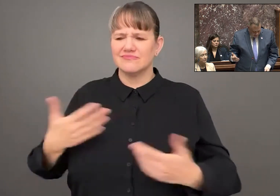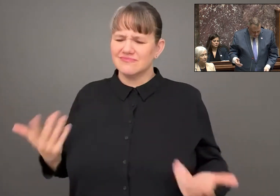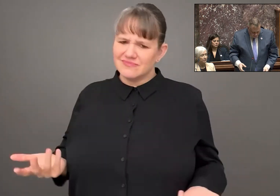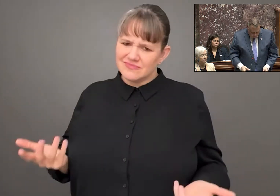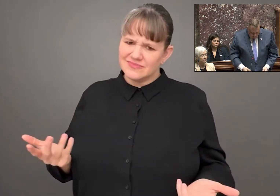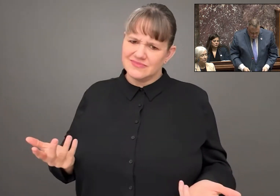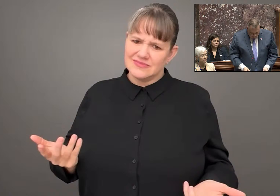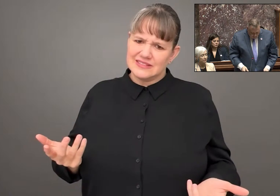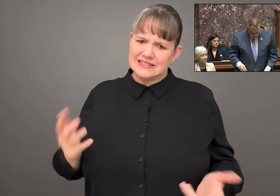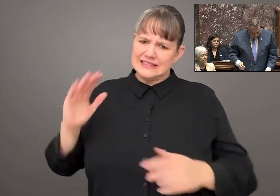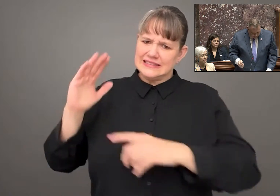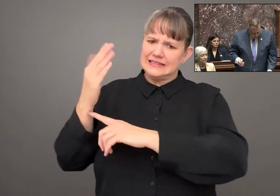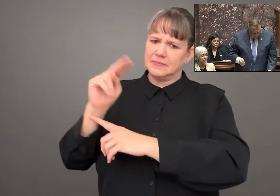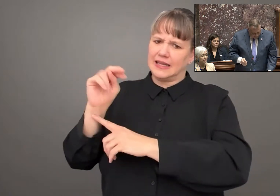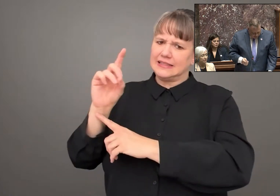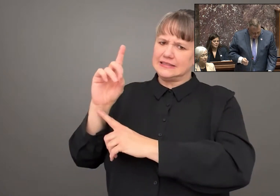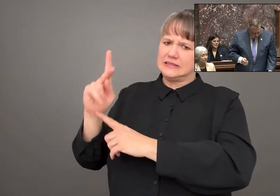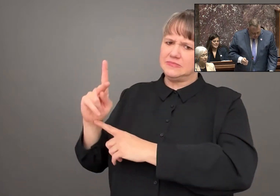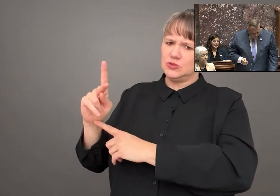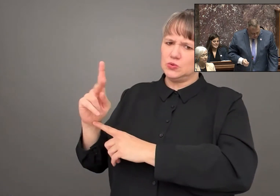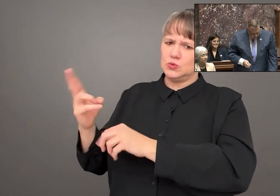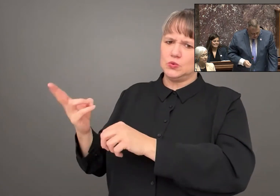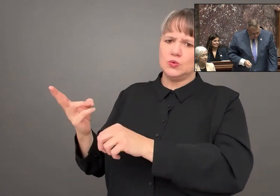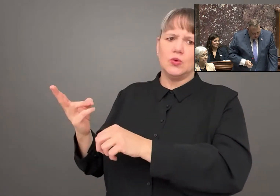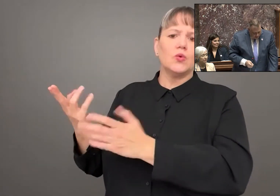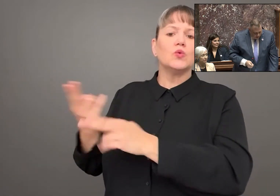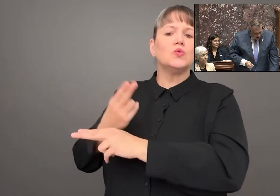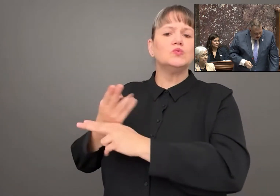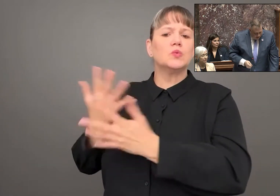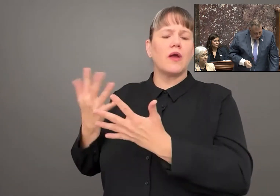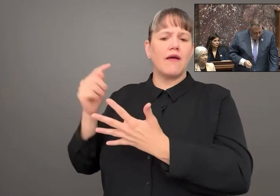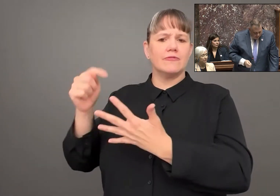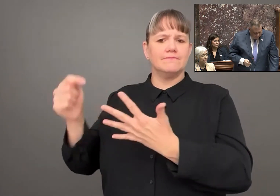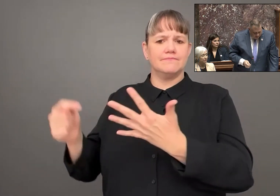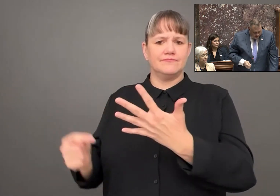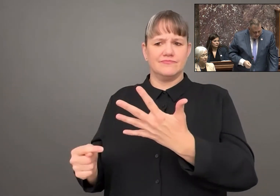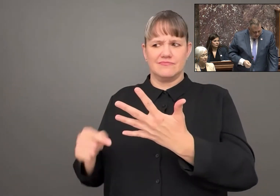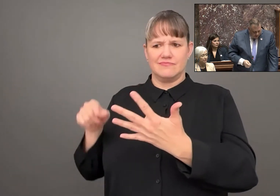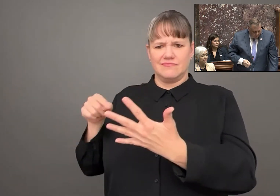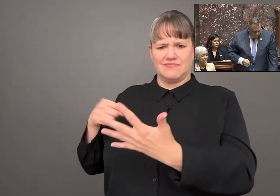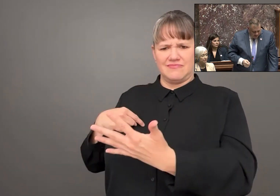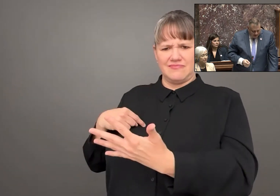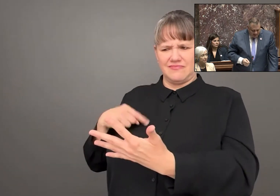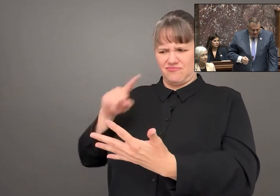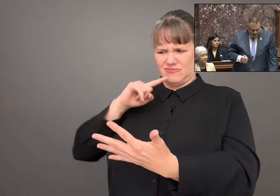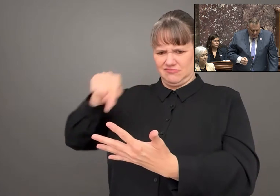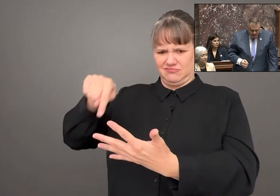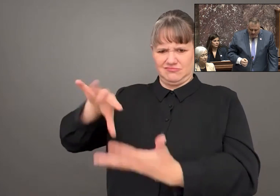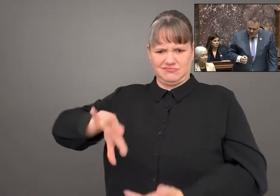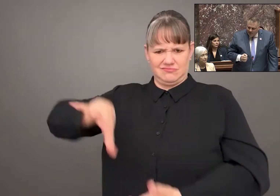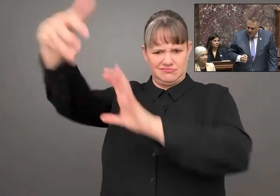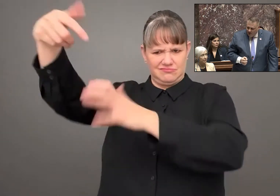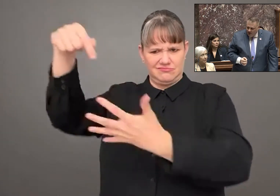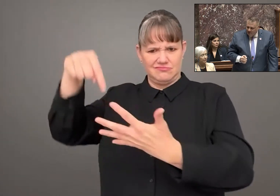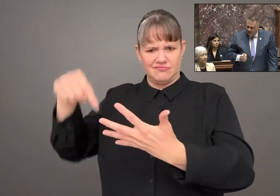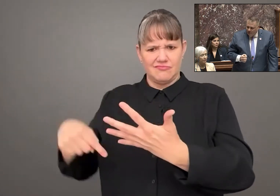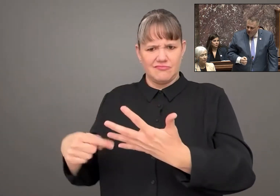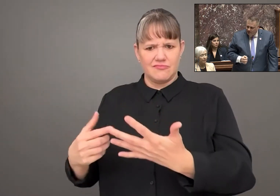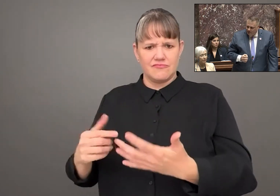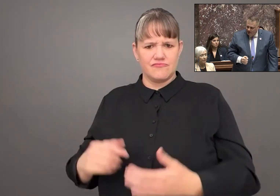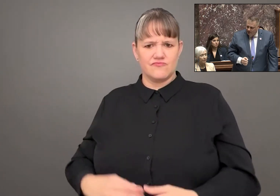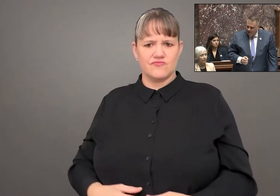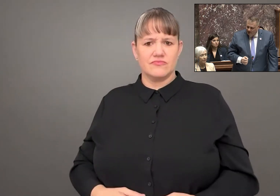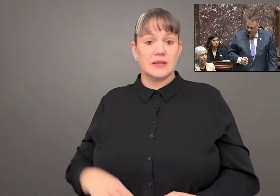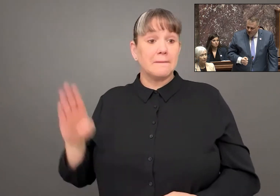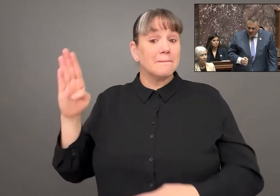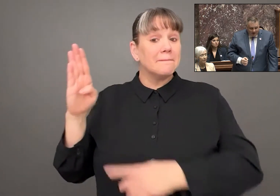speaking notes after the Kinder Morgan debacle. But, Mr. Speaker, BC is the highest cost